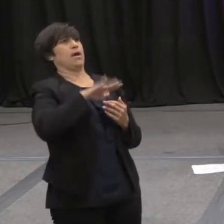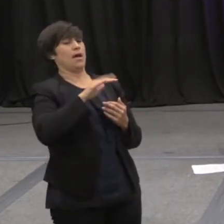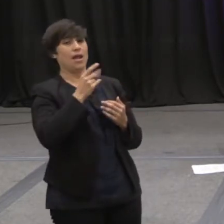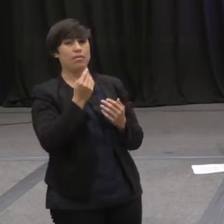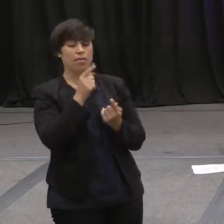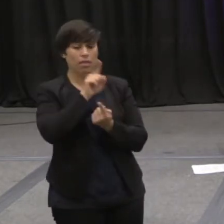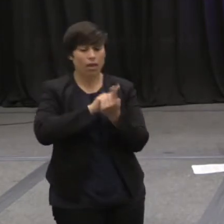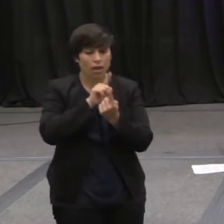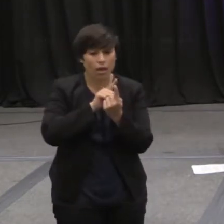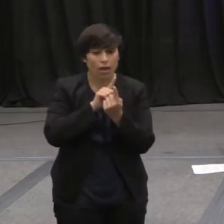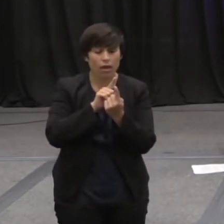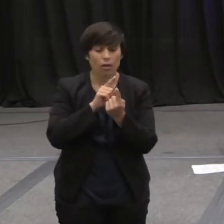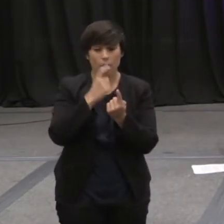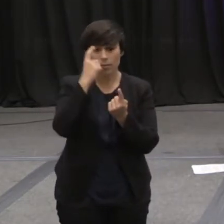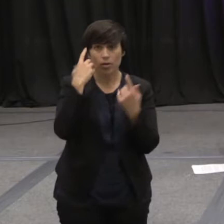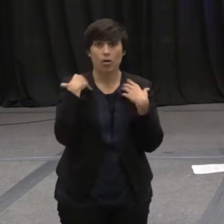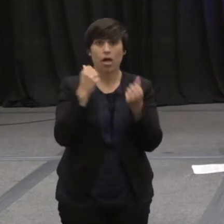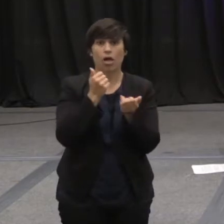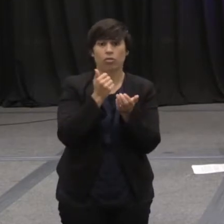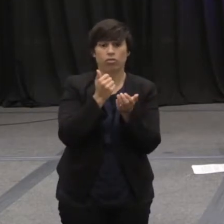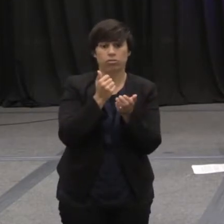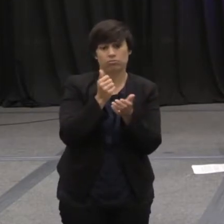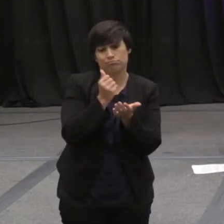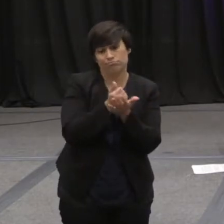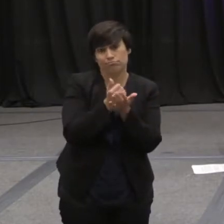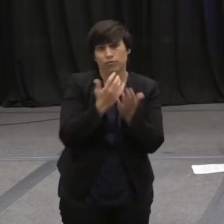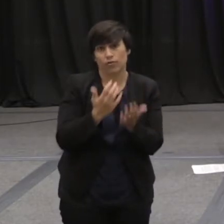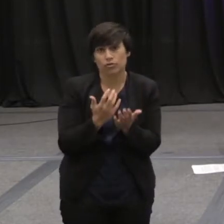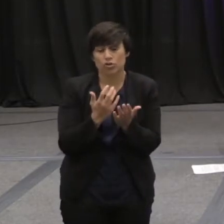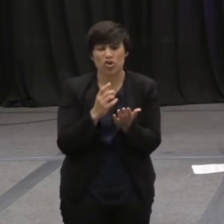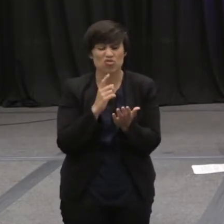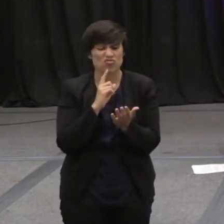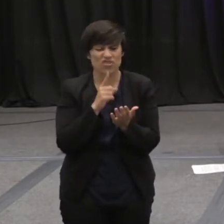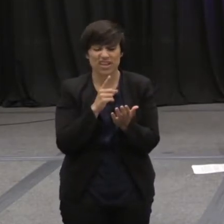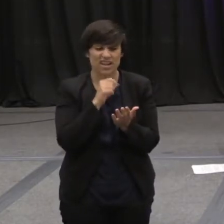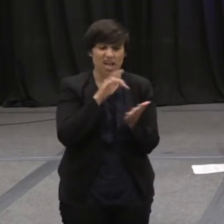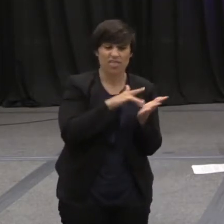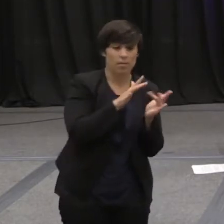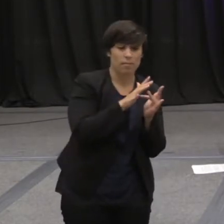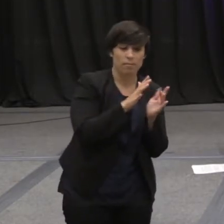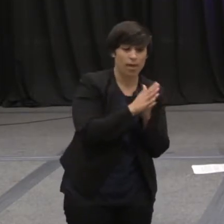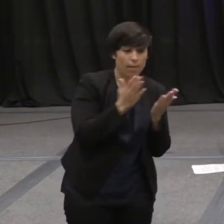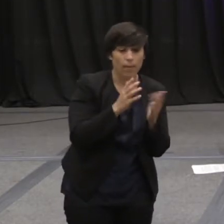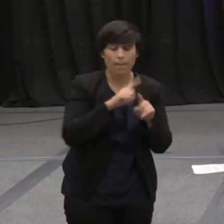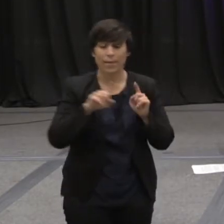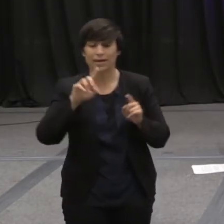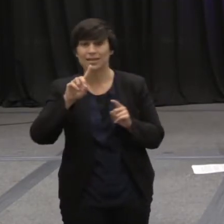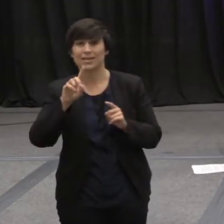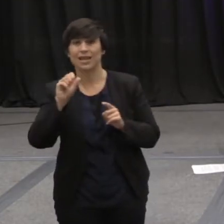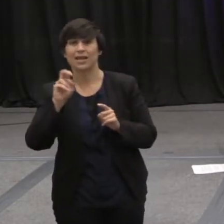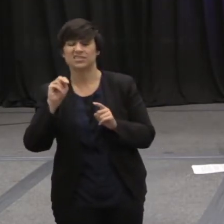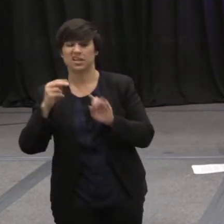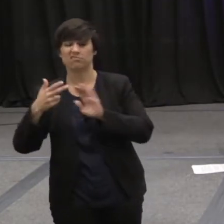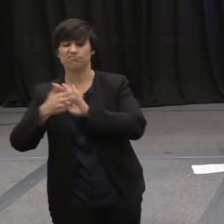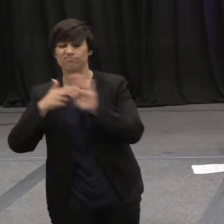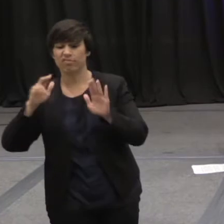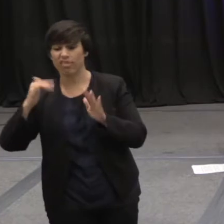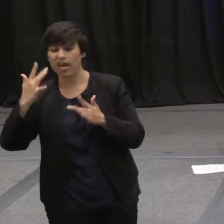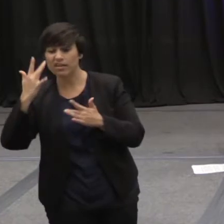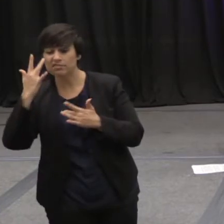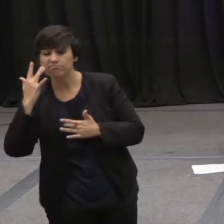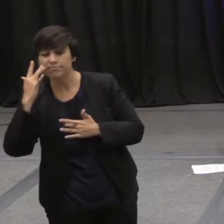recently, it wasn't the Bible. It was the DSM that pathologized sexual